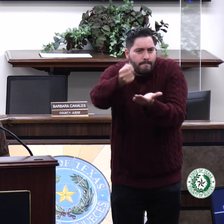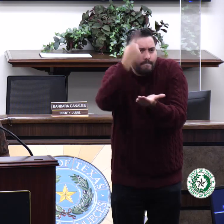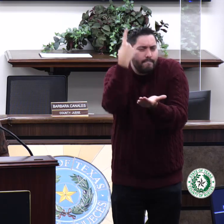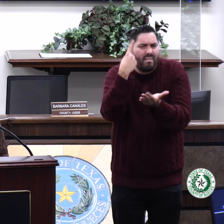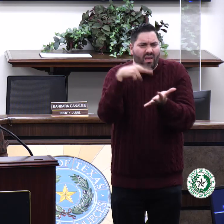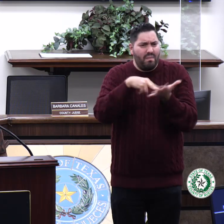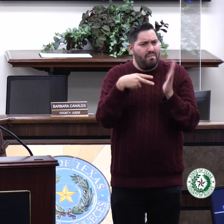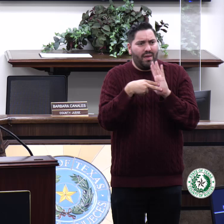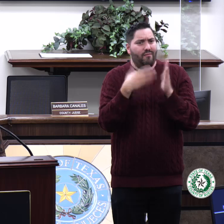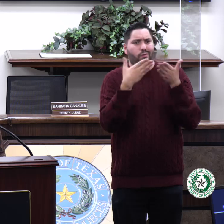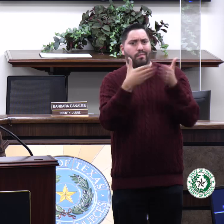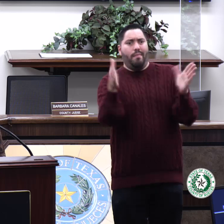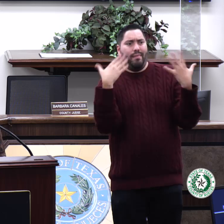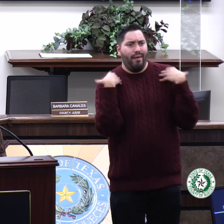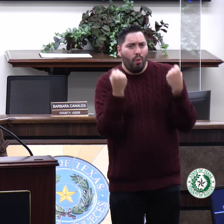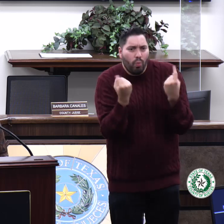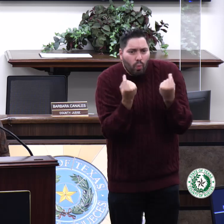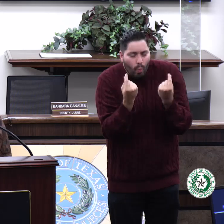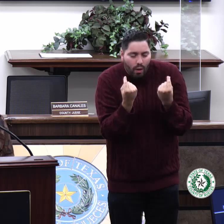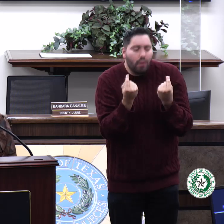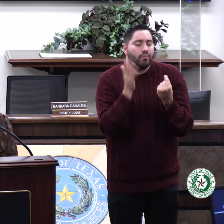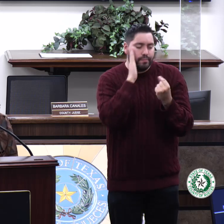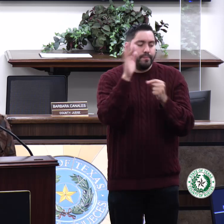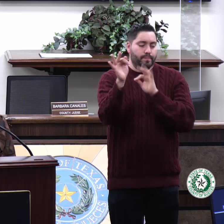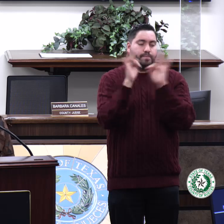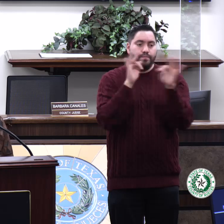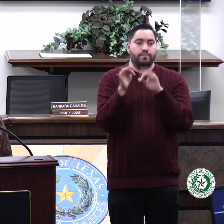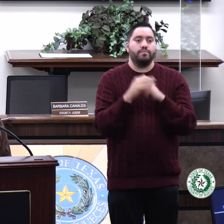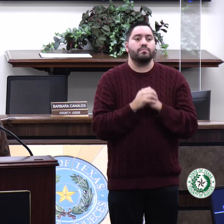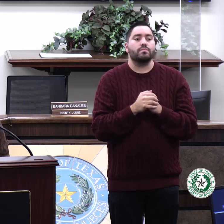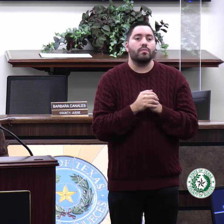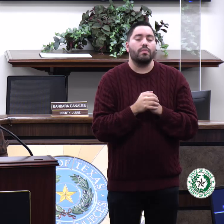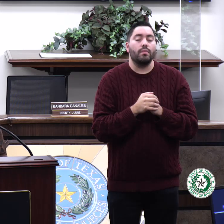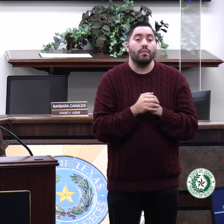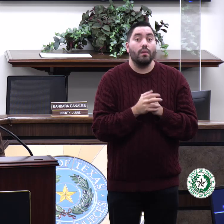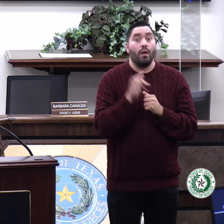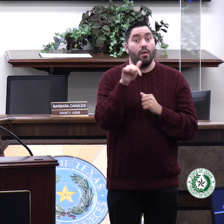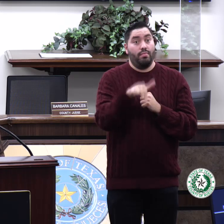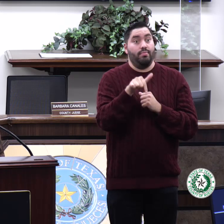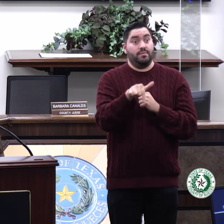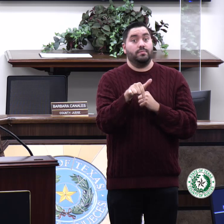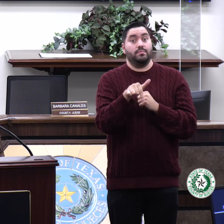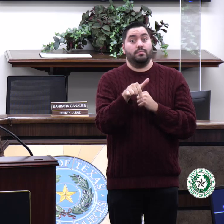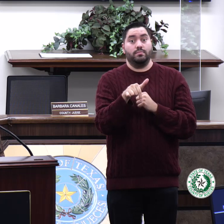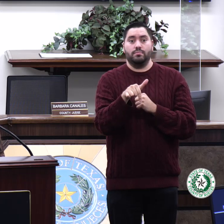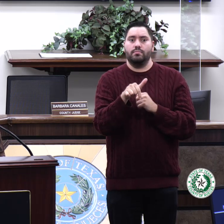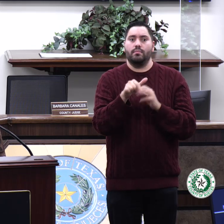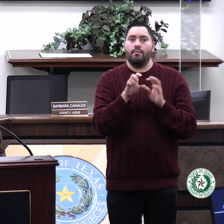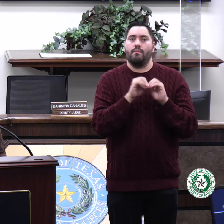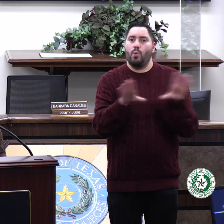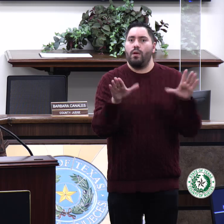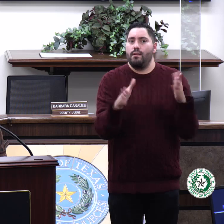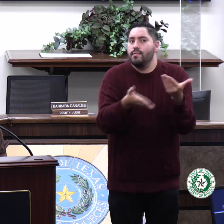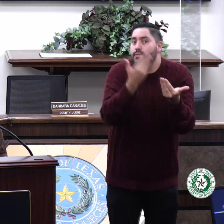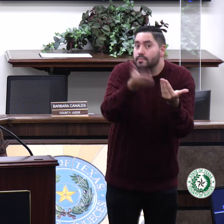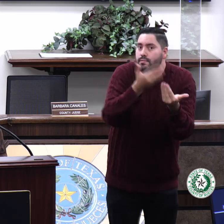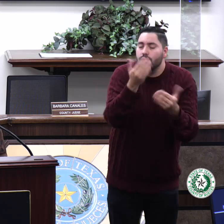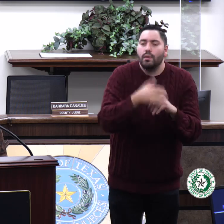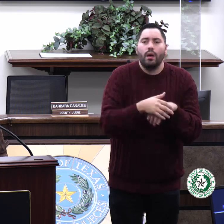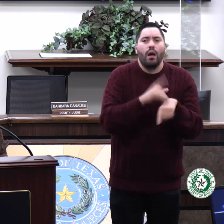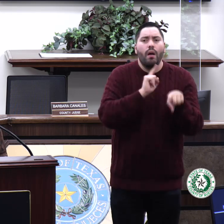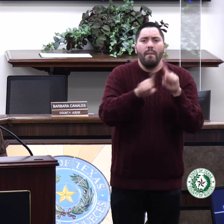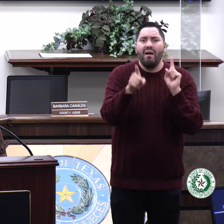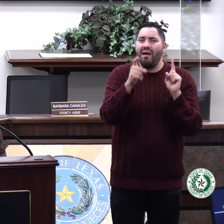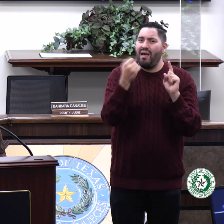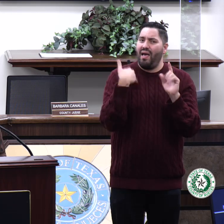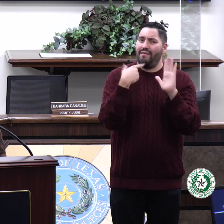our public health. Early reports from South Africa indicate that this variant spreads more easily, but produces symptoms